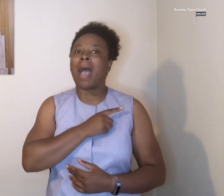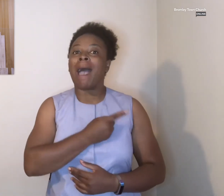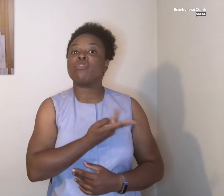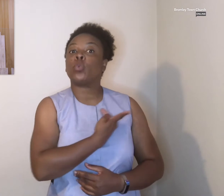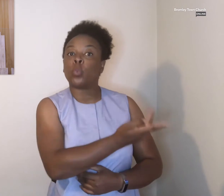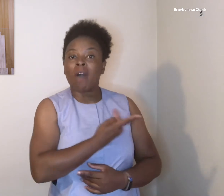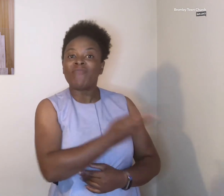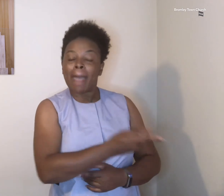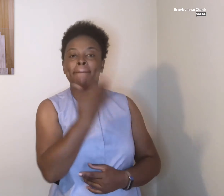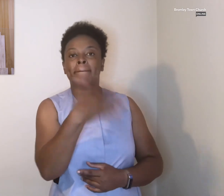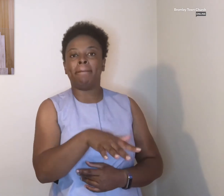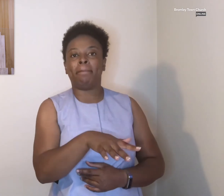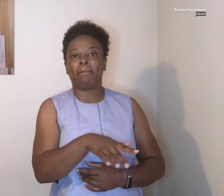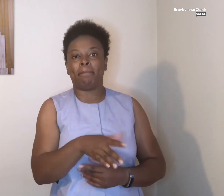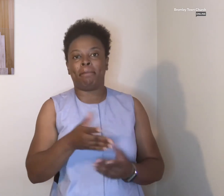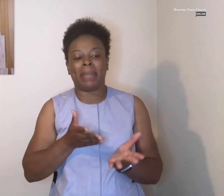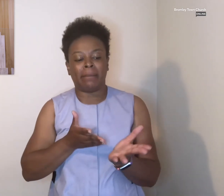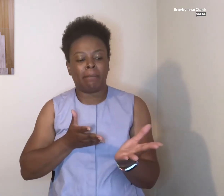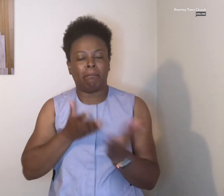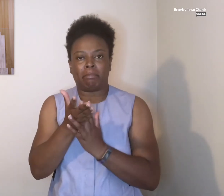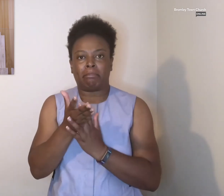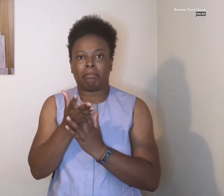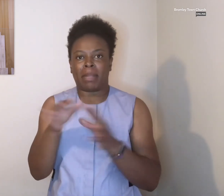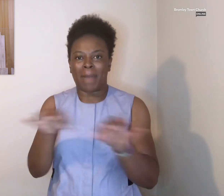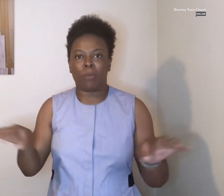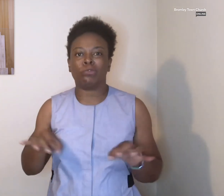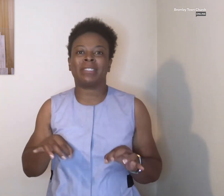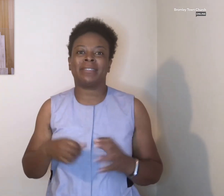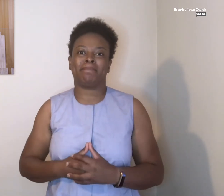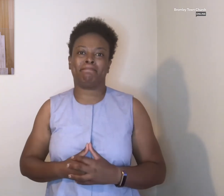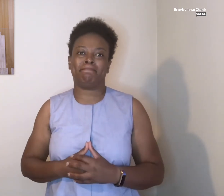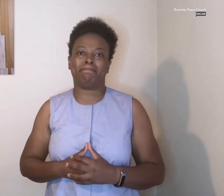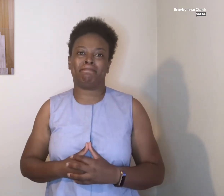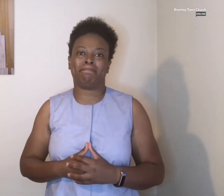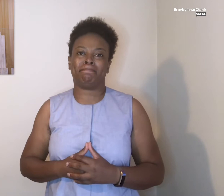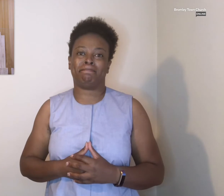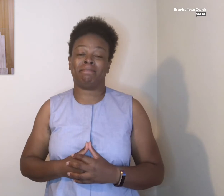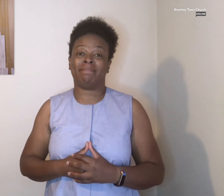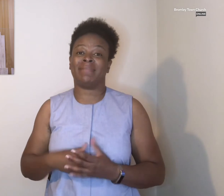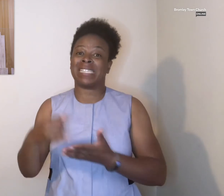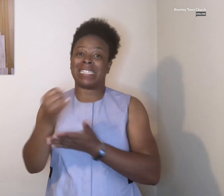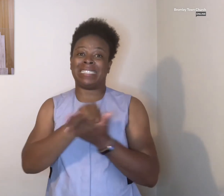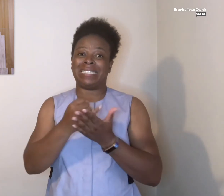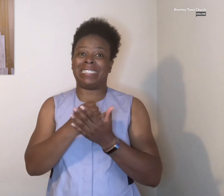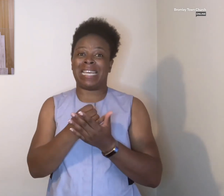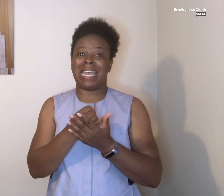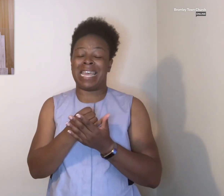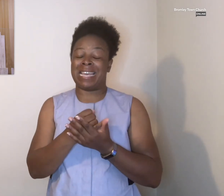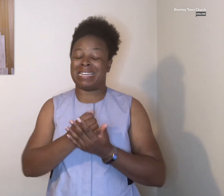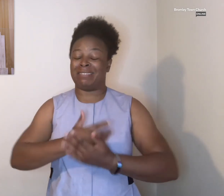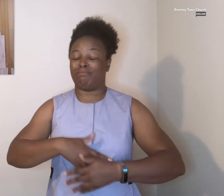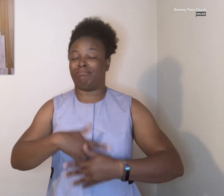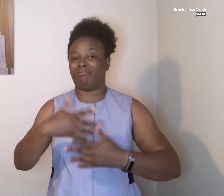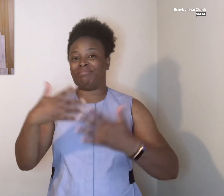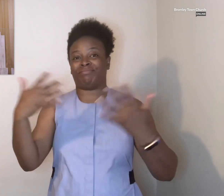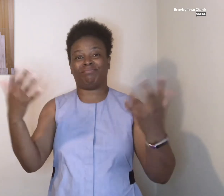the mark that God had set for them. And having opened that doorway to sin, we see that man is now